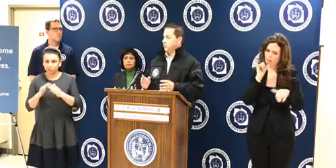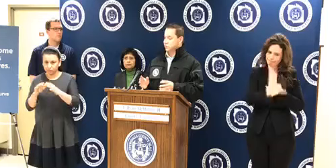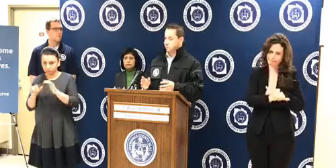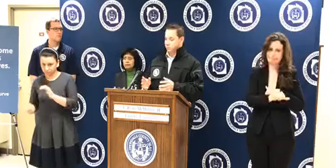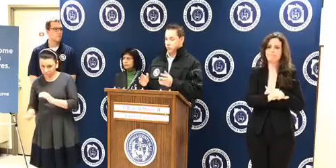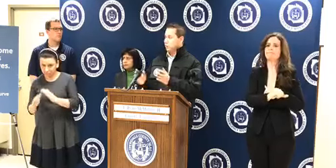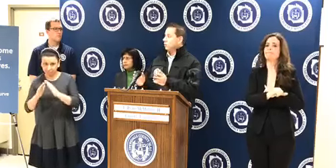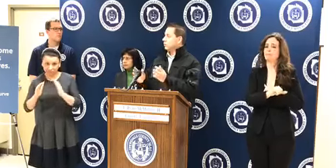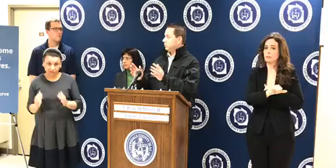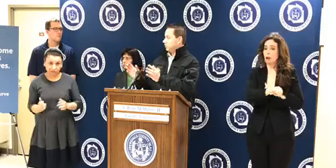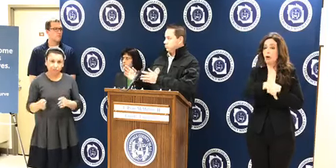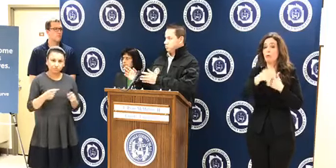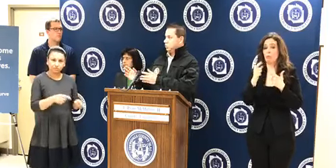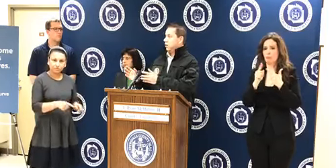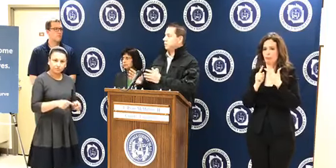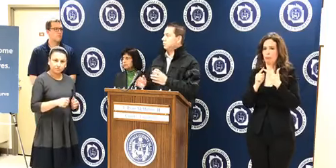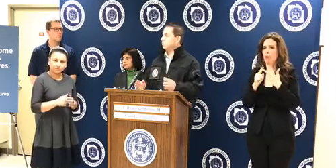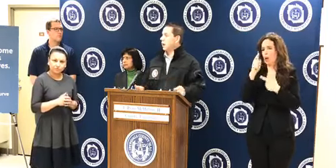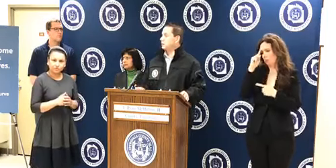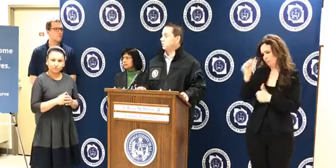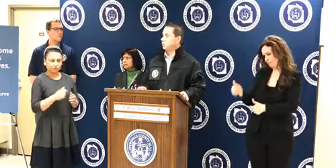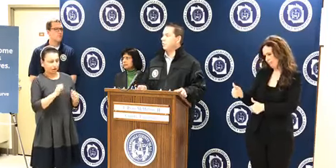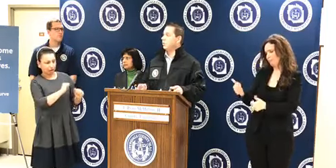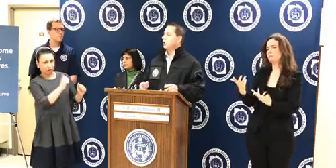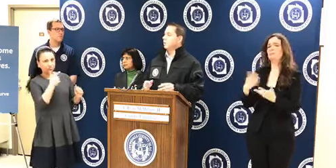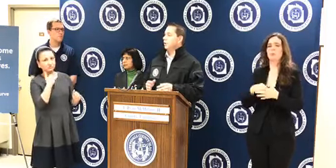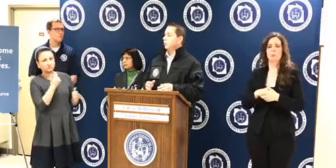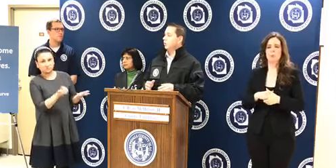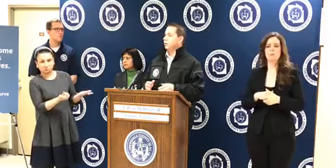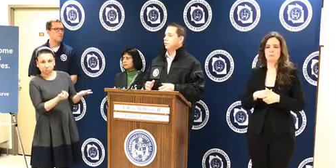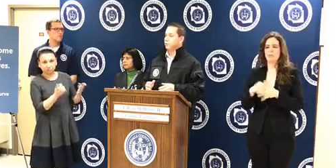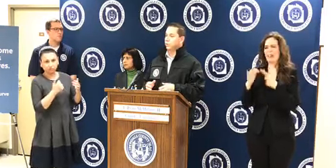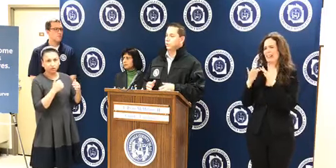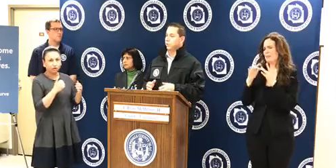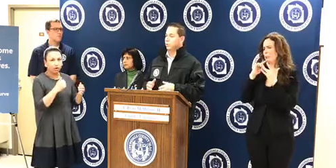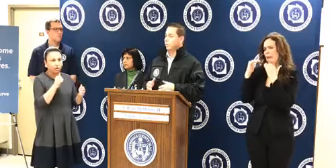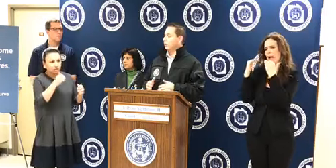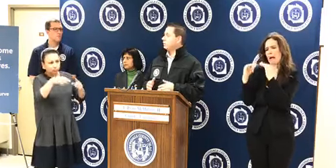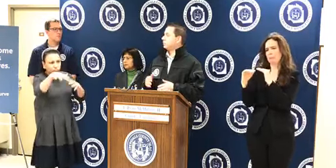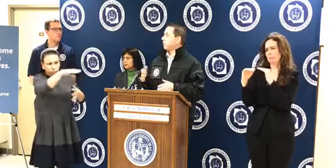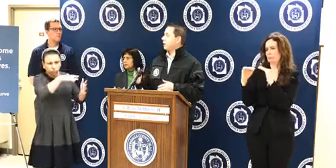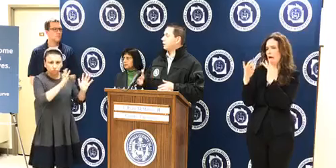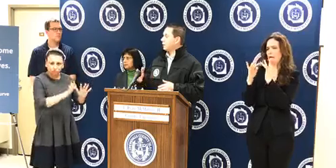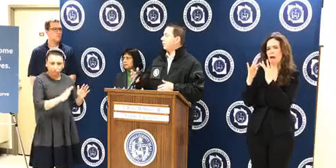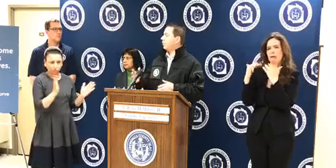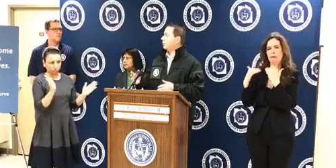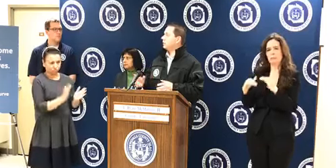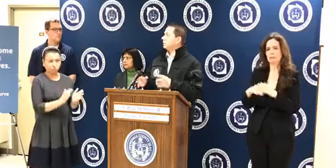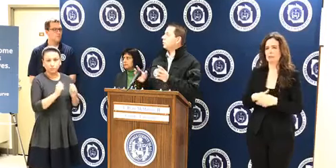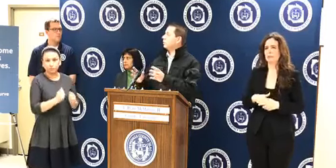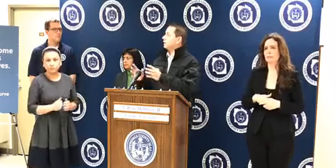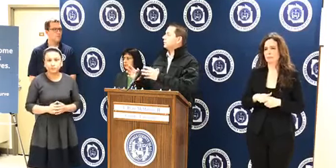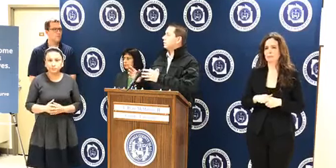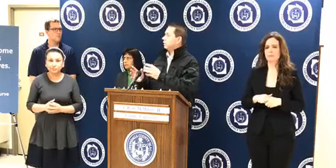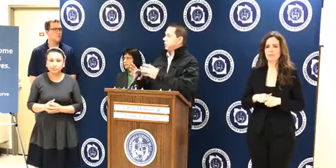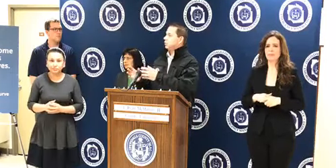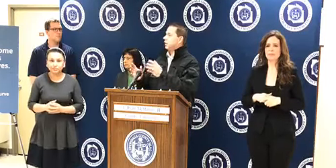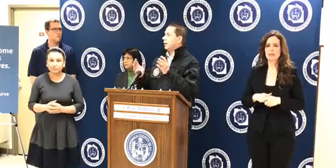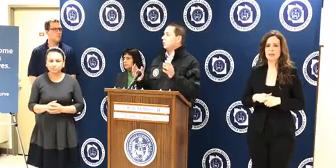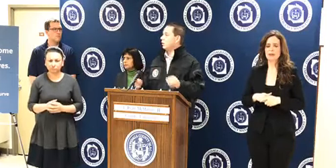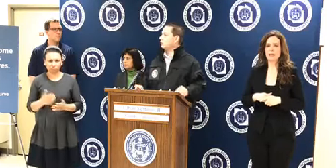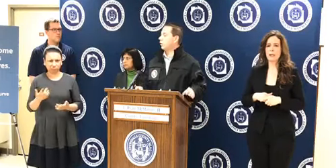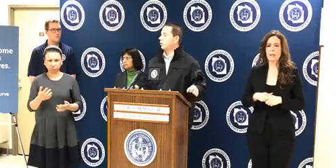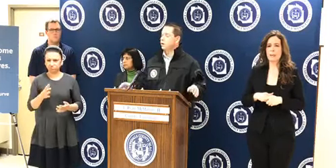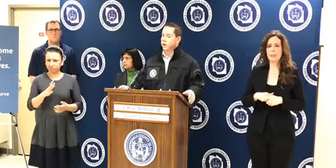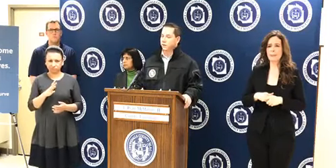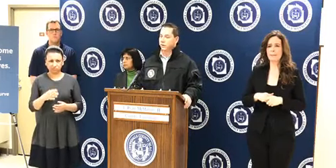Then there's you had some contact with them. We don't believe they were symptomatic at that point. You don't need to be, but they do that